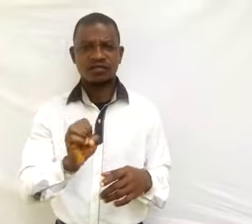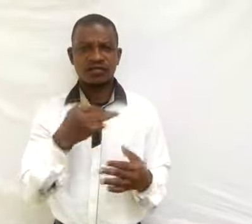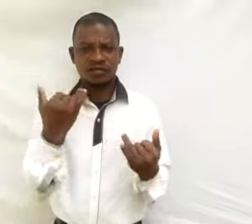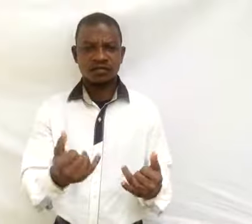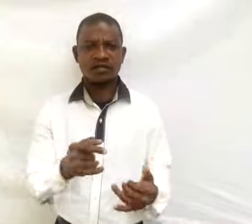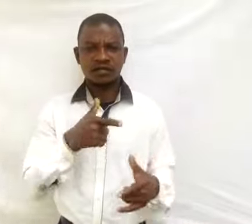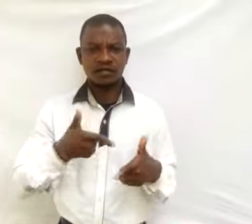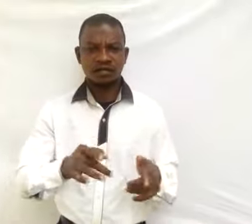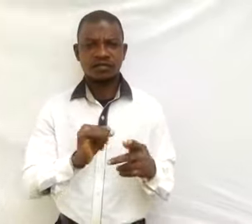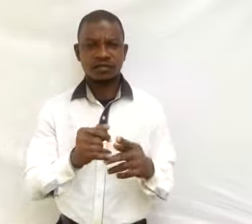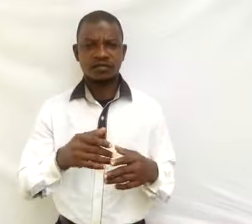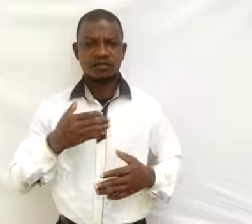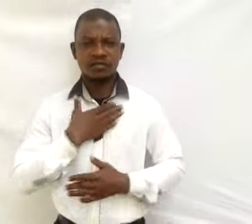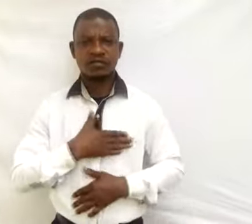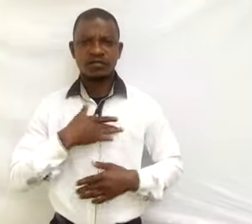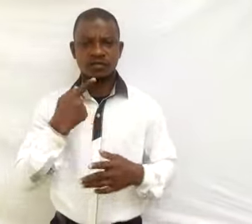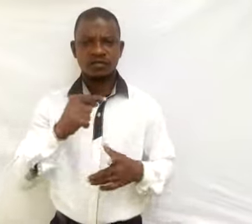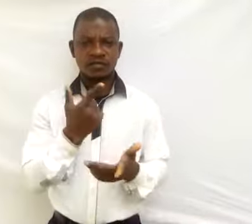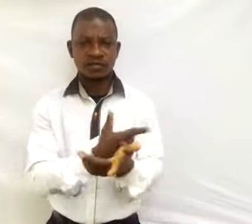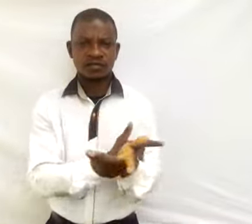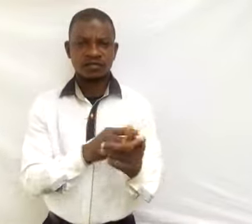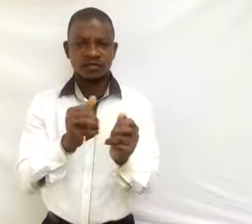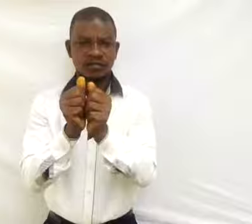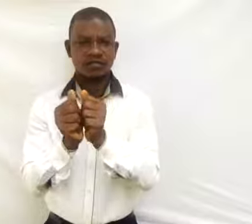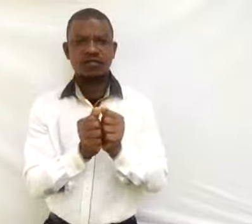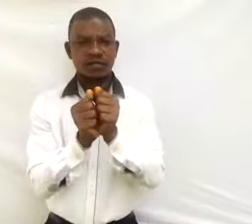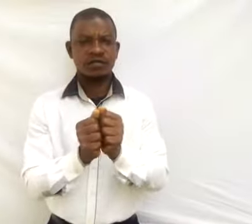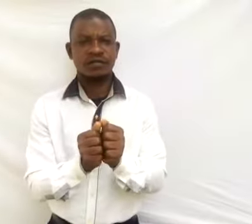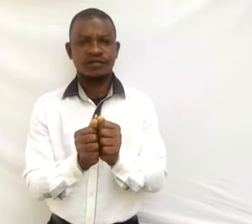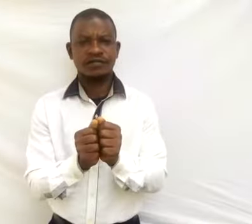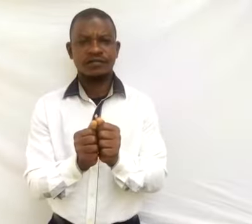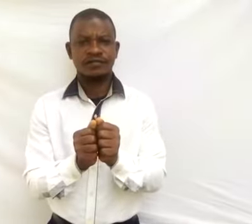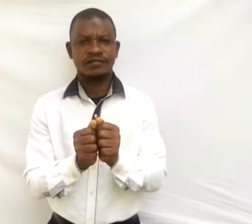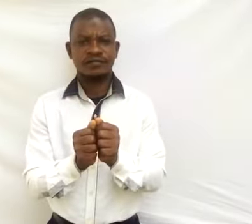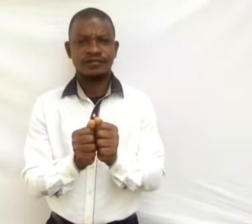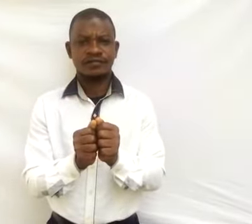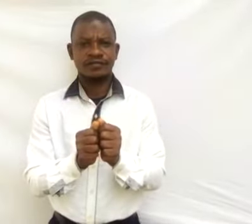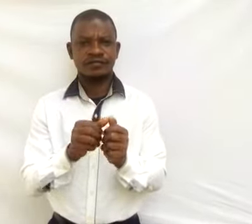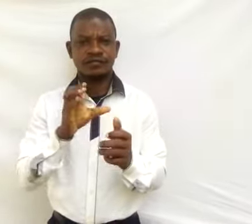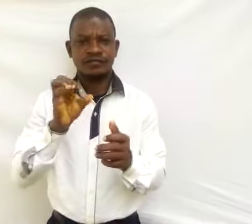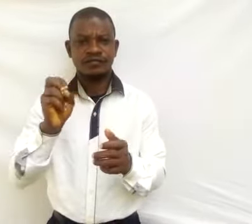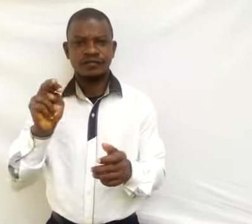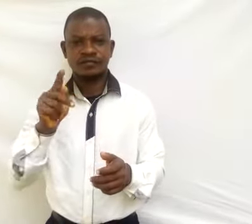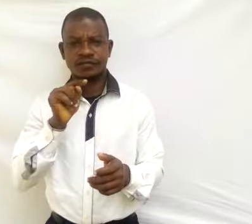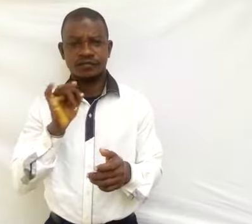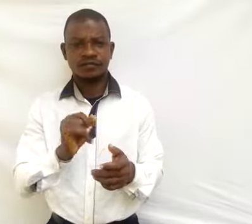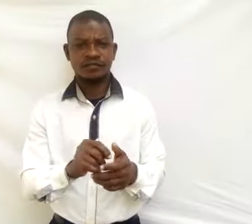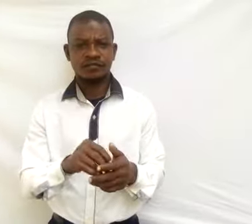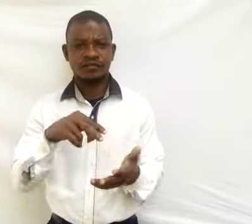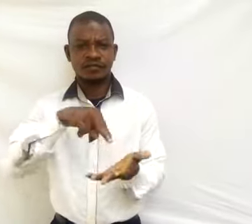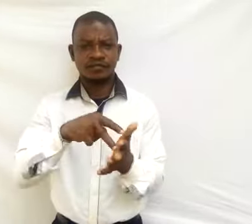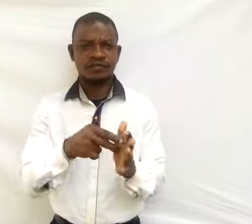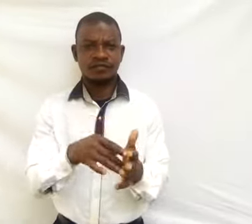let us enjoy the lesson together. Contents Contents Meaning of some